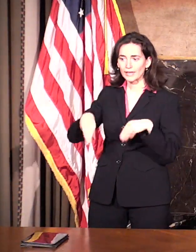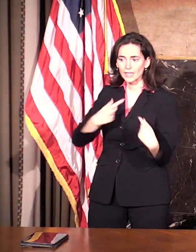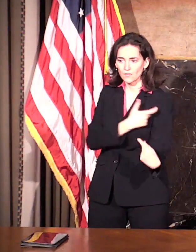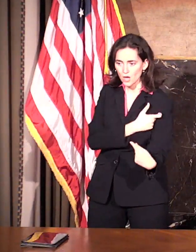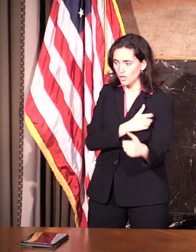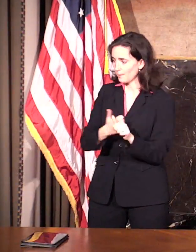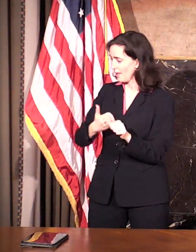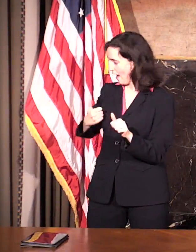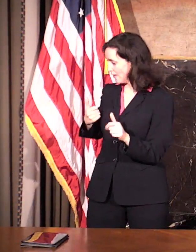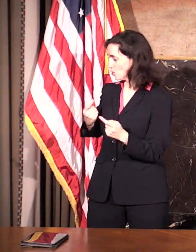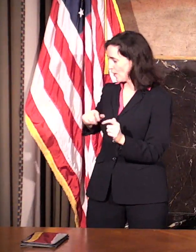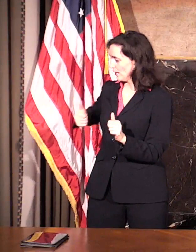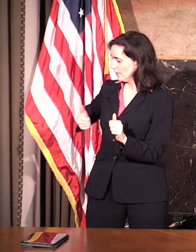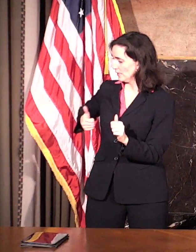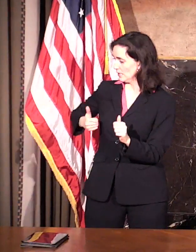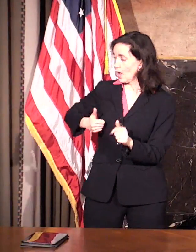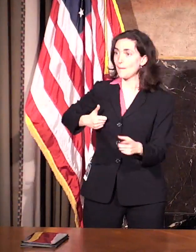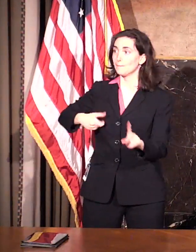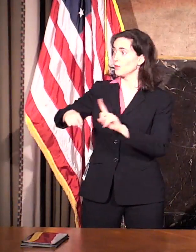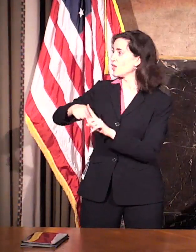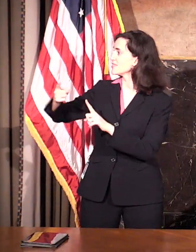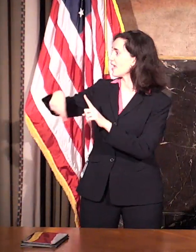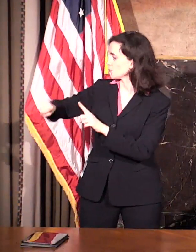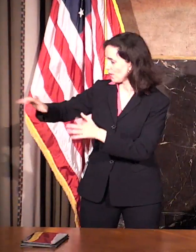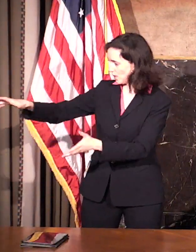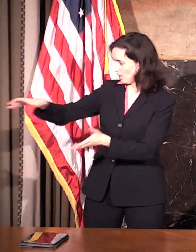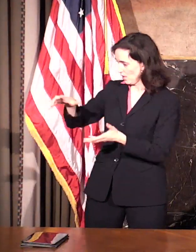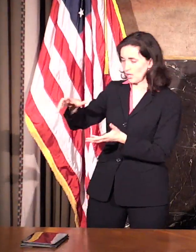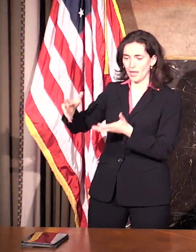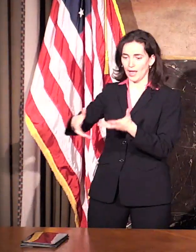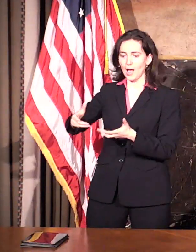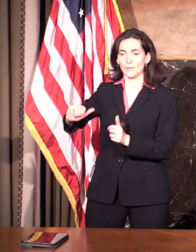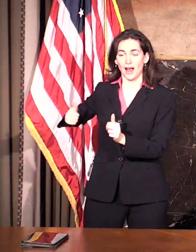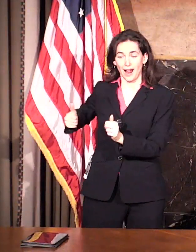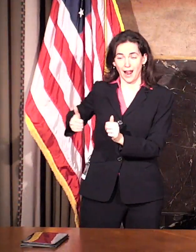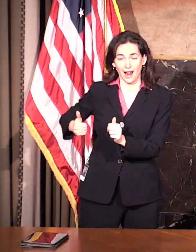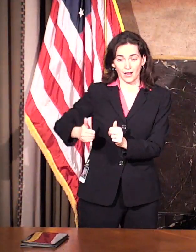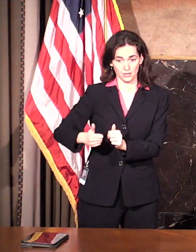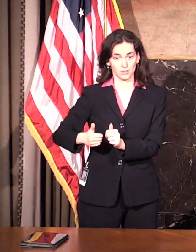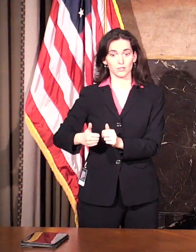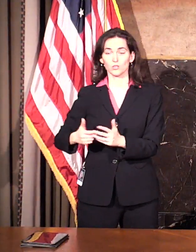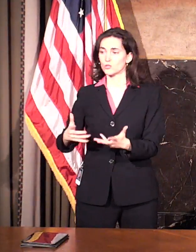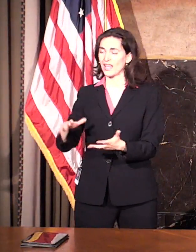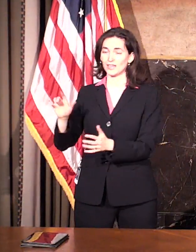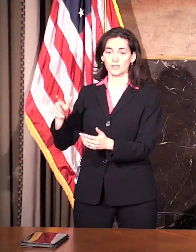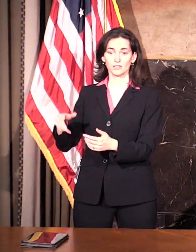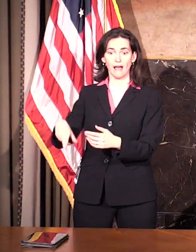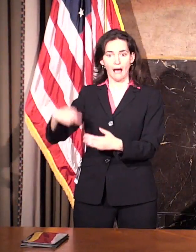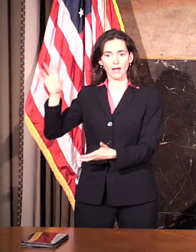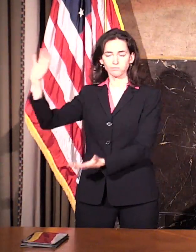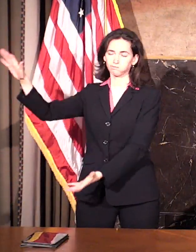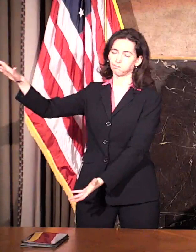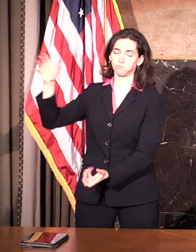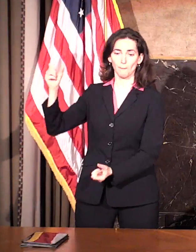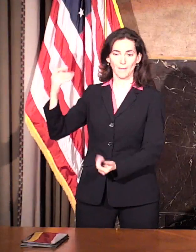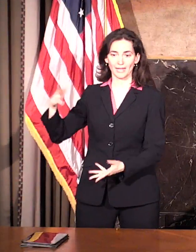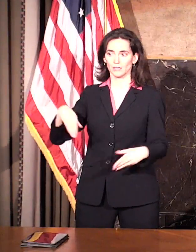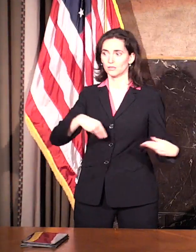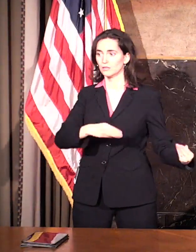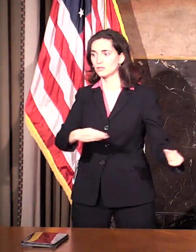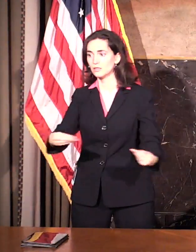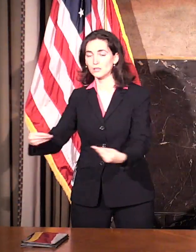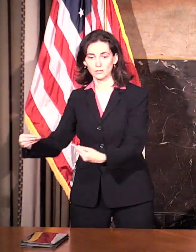administer next week's doses, which were, in some cases, will be the most that they've been able to receive. But it's